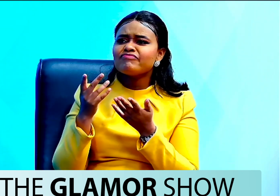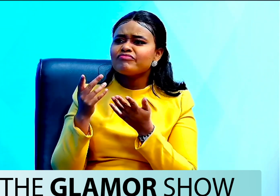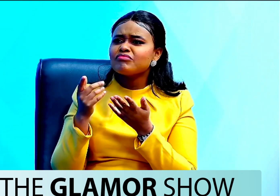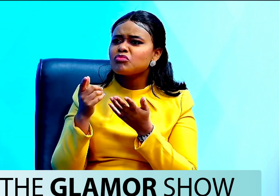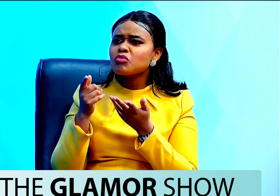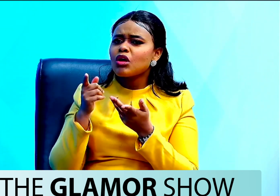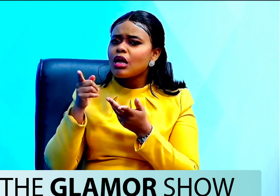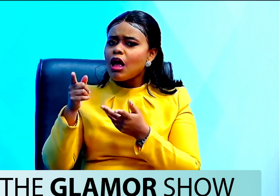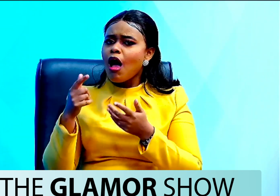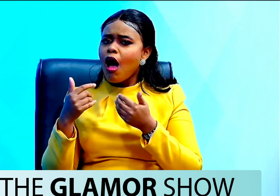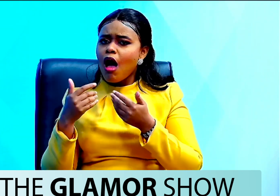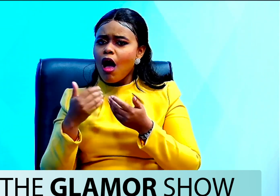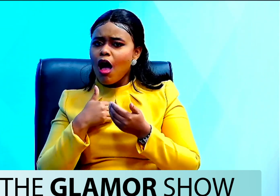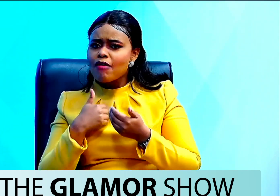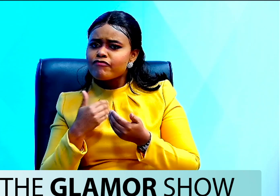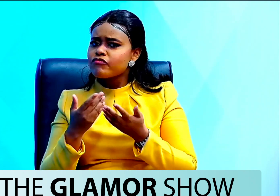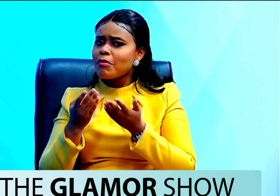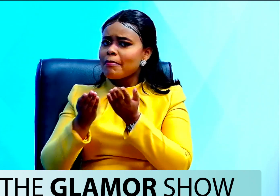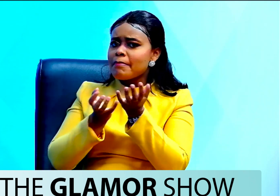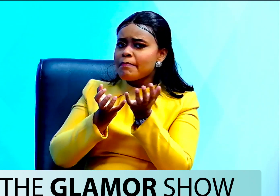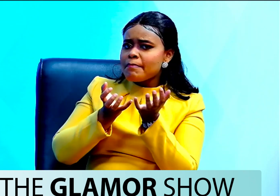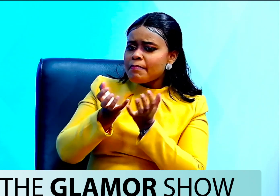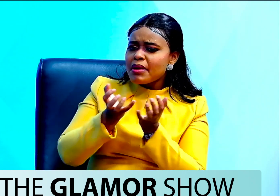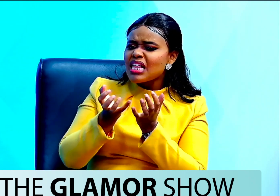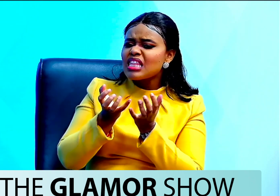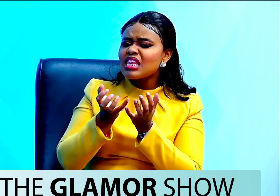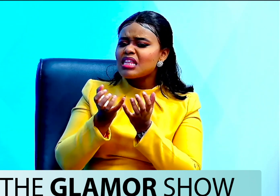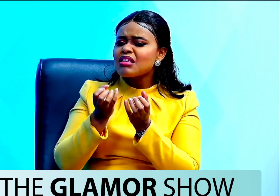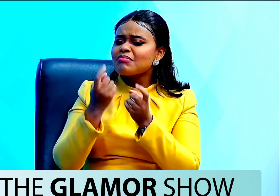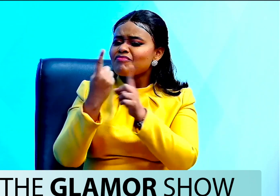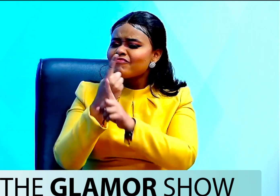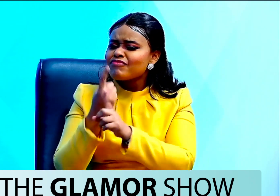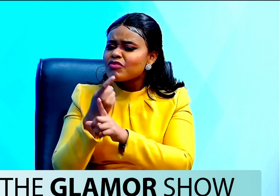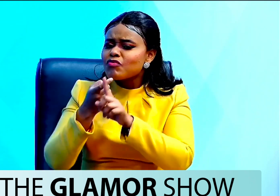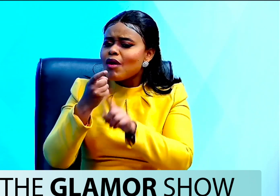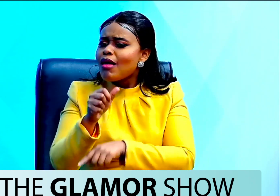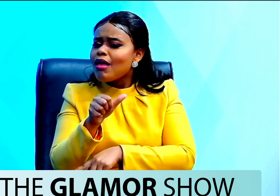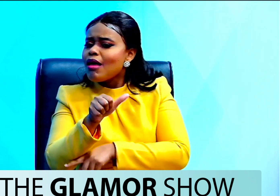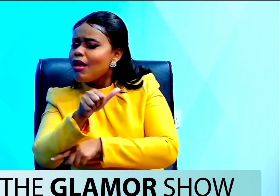correct. the hair industry, please tell us, how